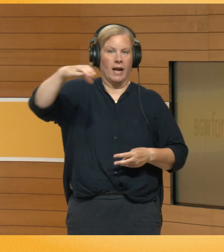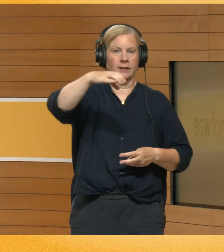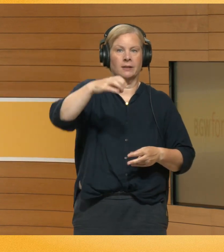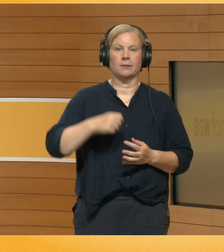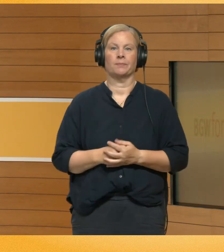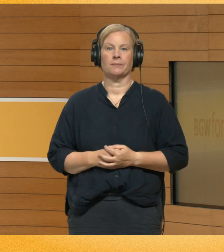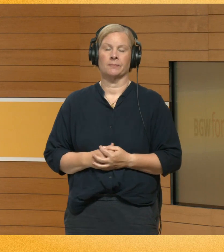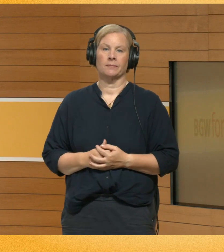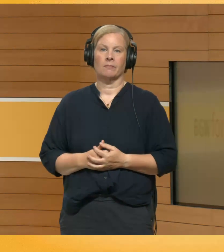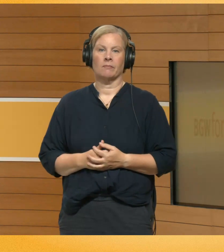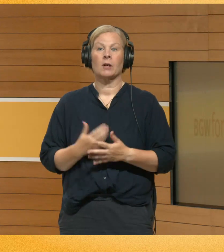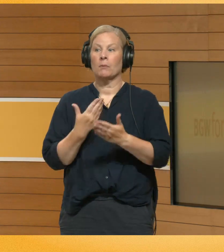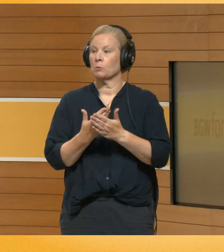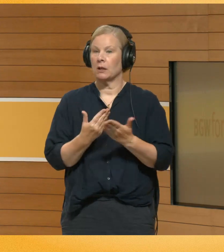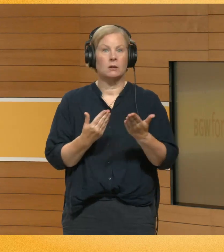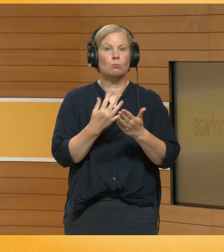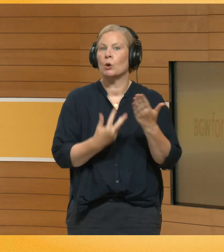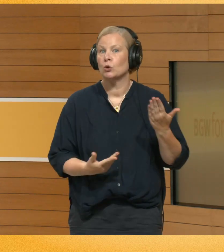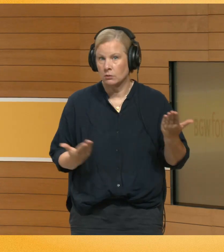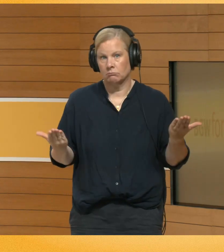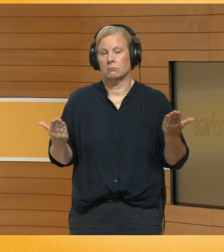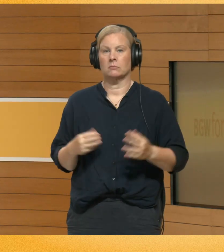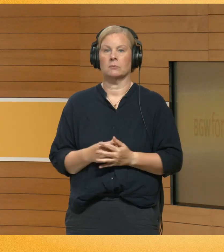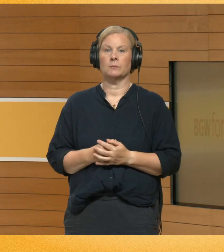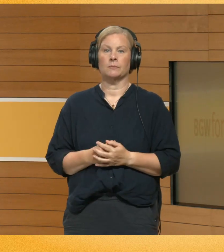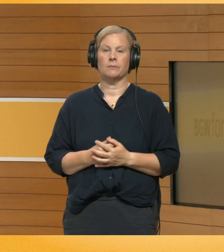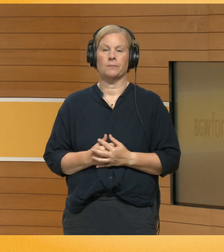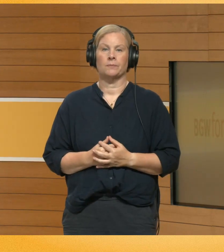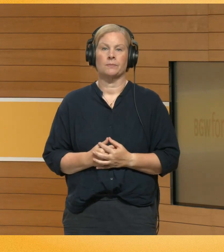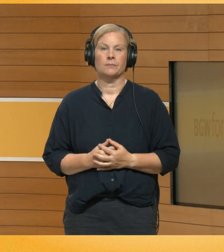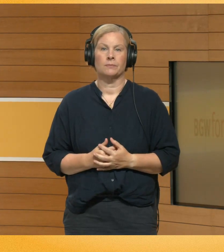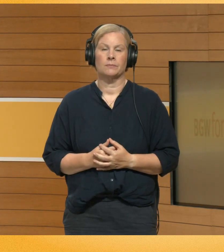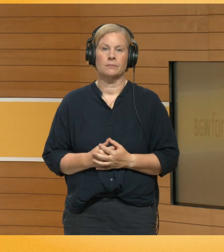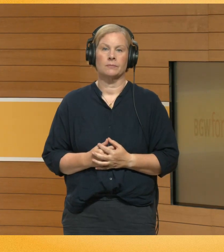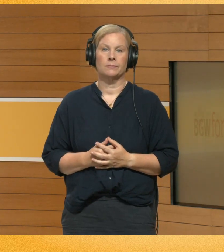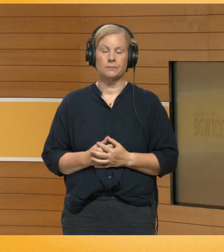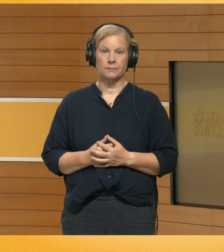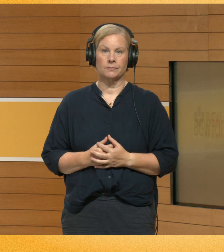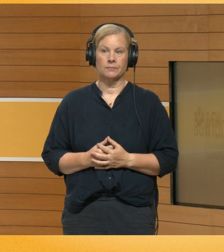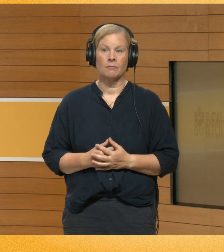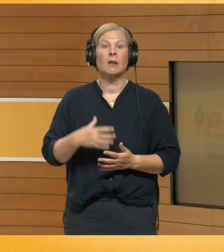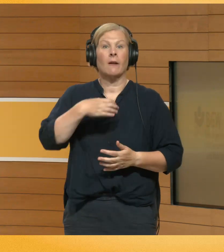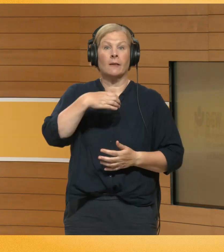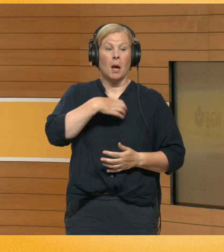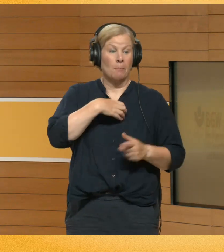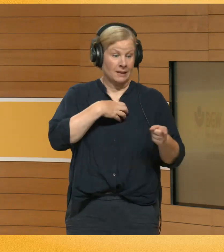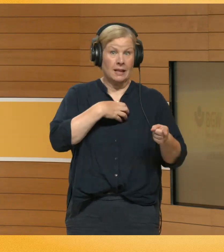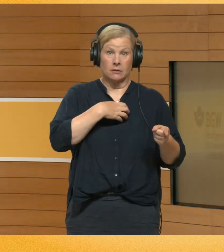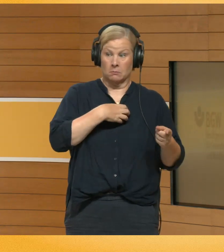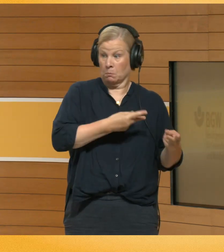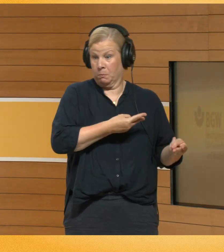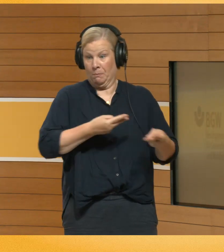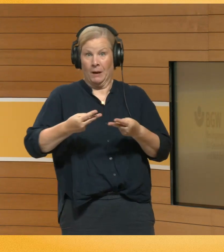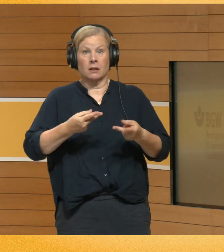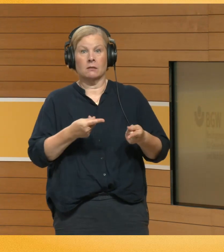human or the patient to the regional facility or the tertiary facility, they would rather have the regular supply